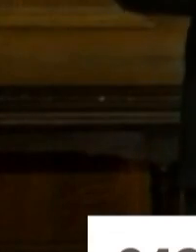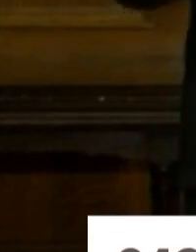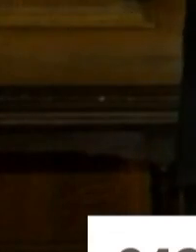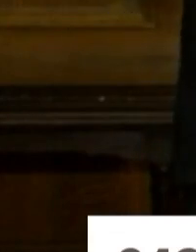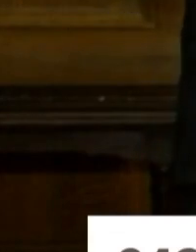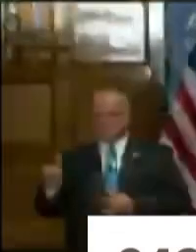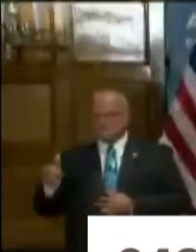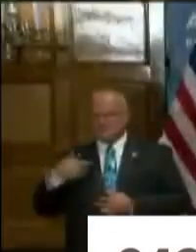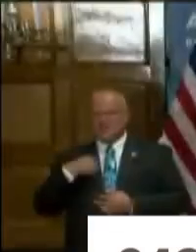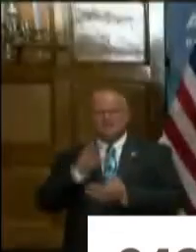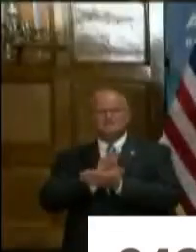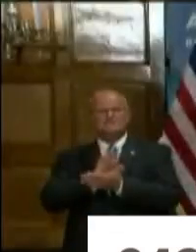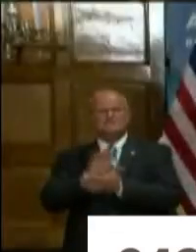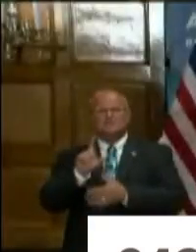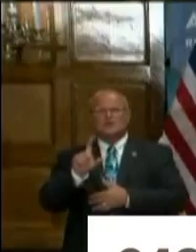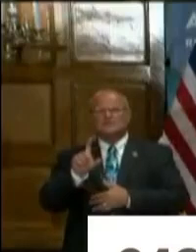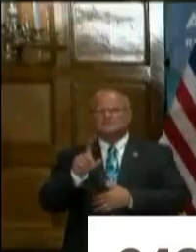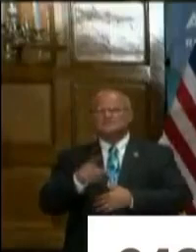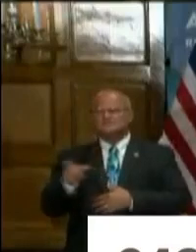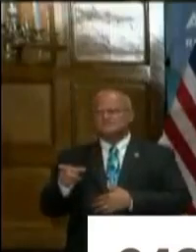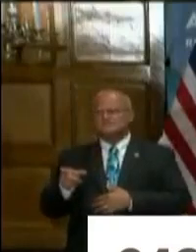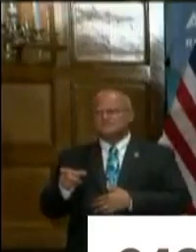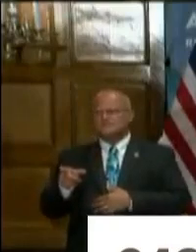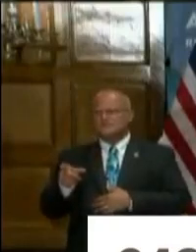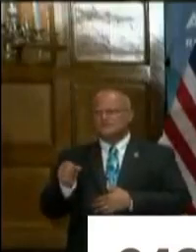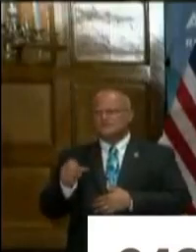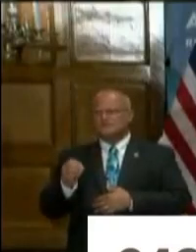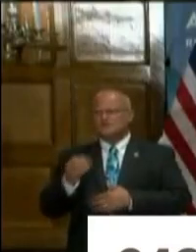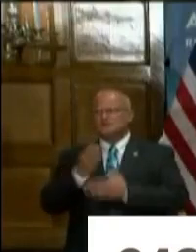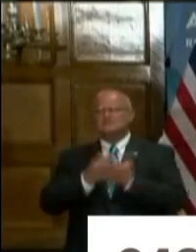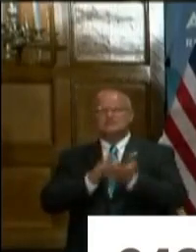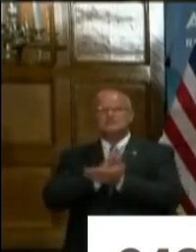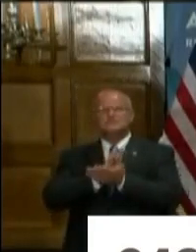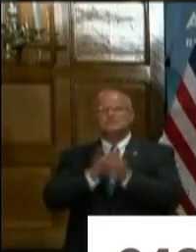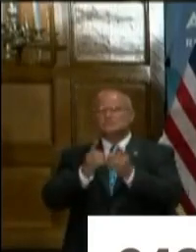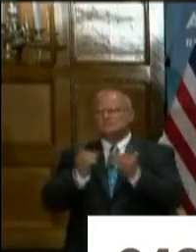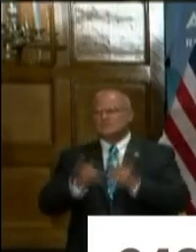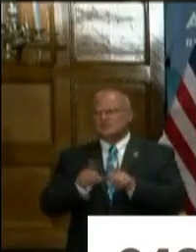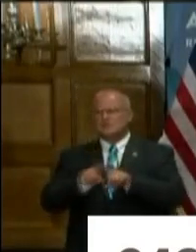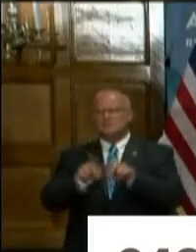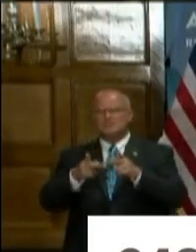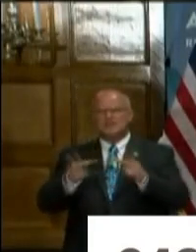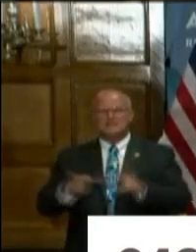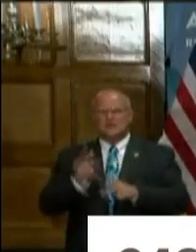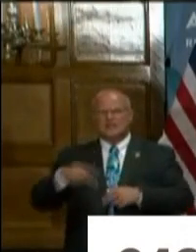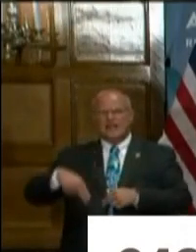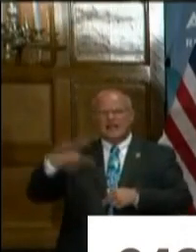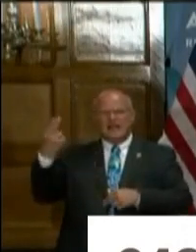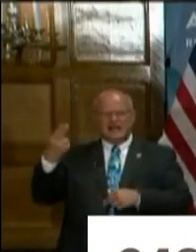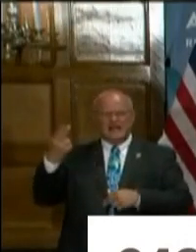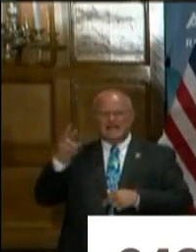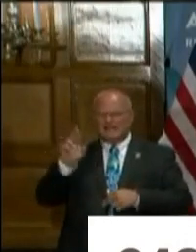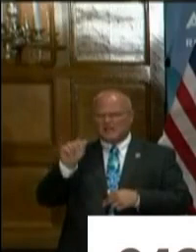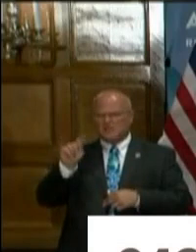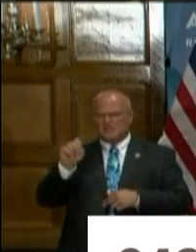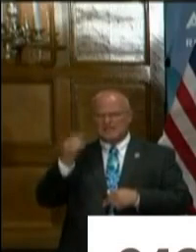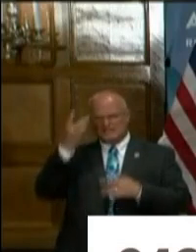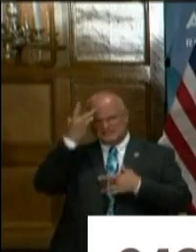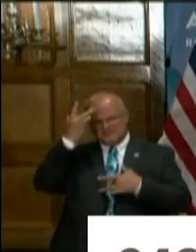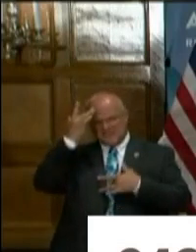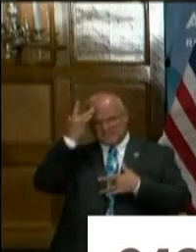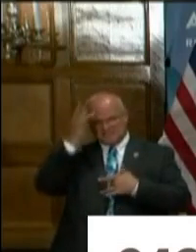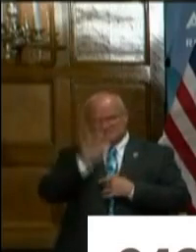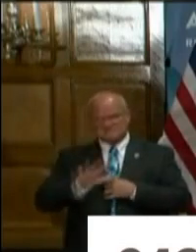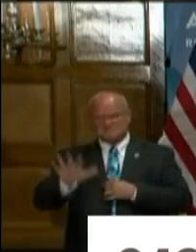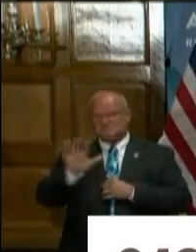Leslie. Question. So some of these school districts in places where there's a high rate of infection,